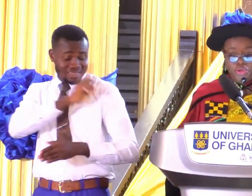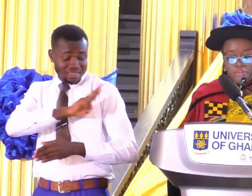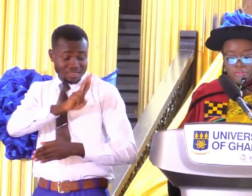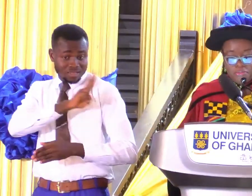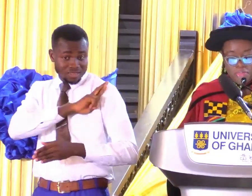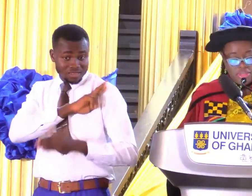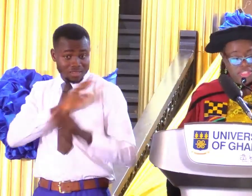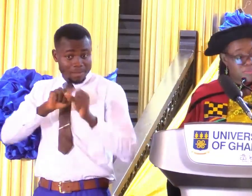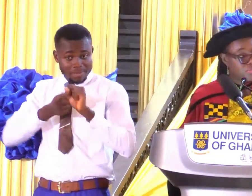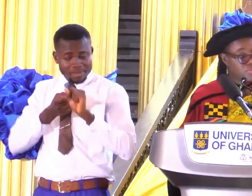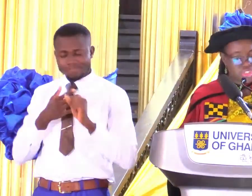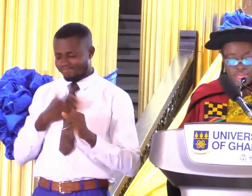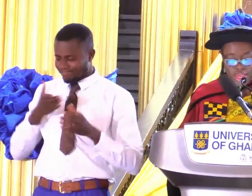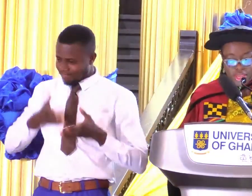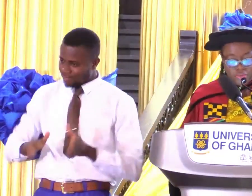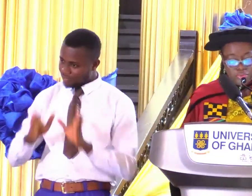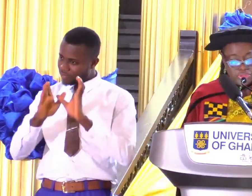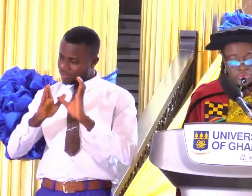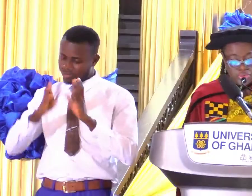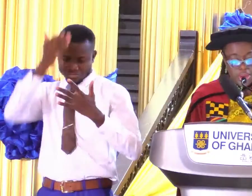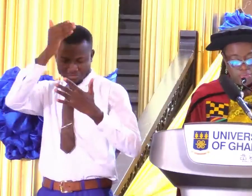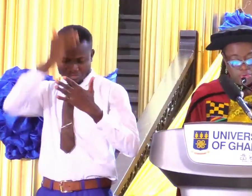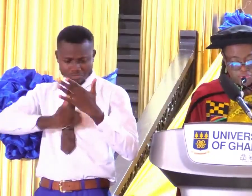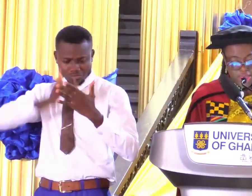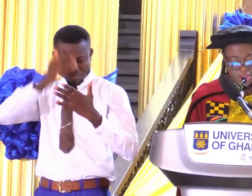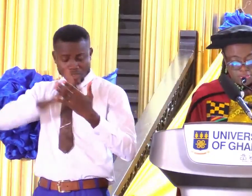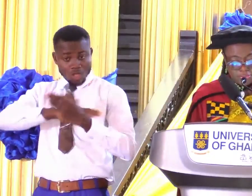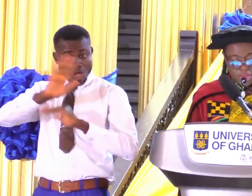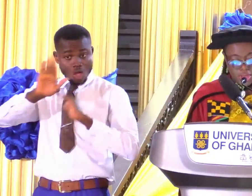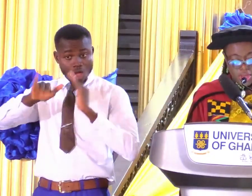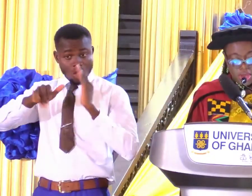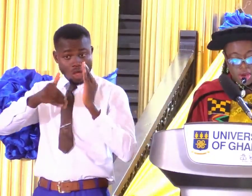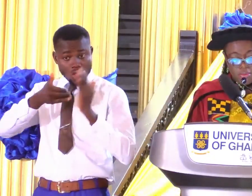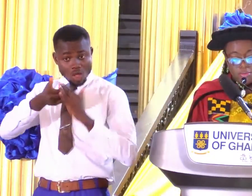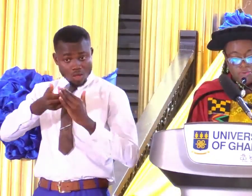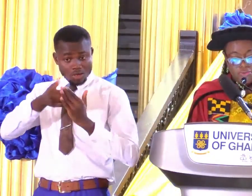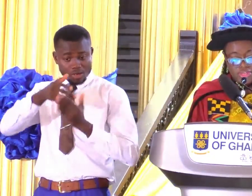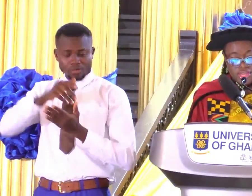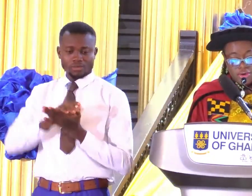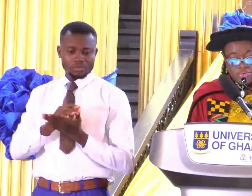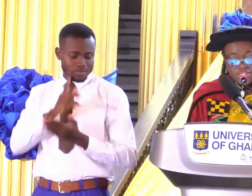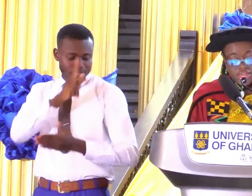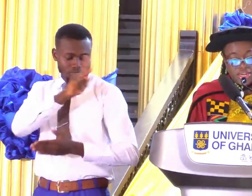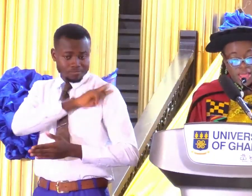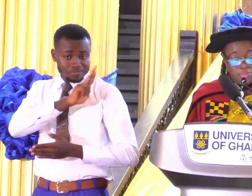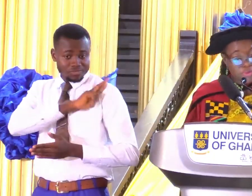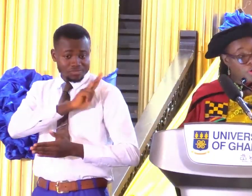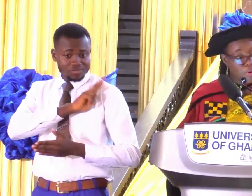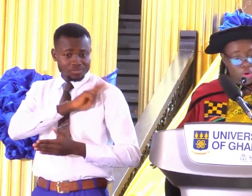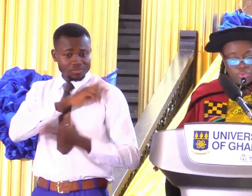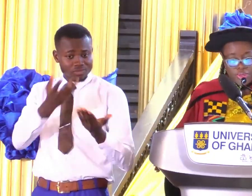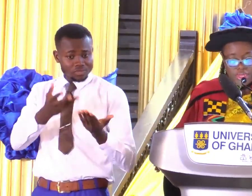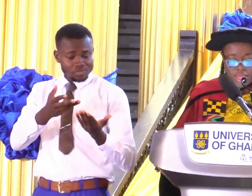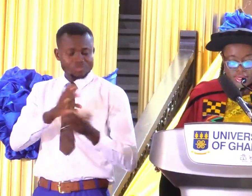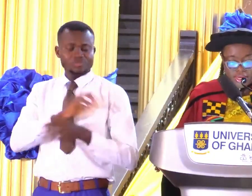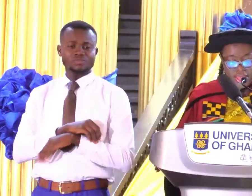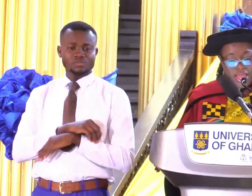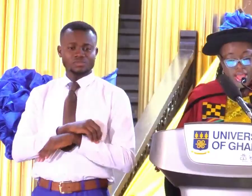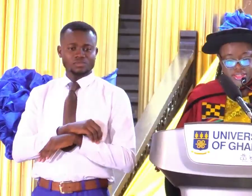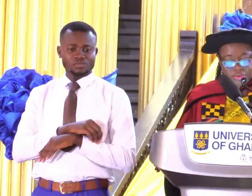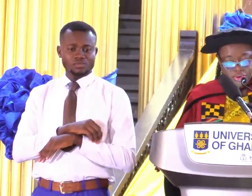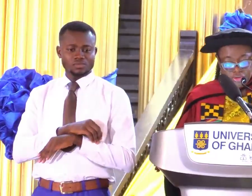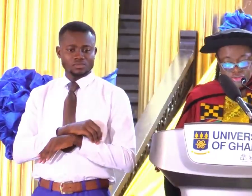podium, permit me to share with you her profile. Professor Regina Appiah-Opong,